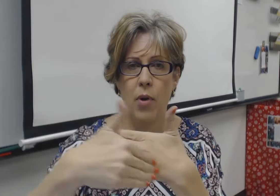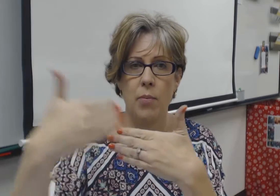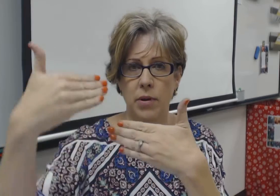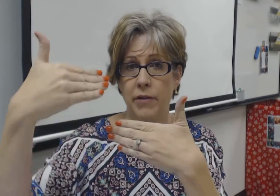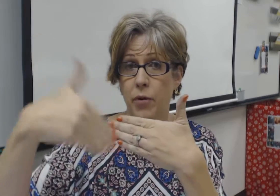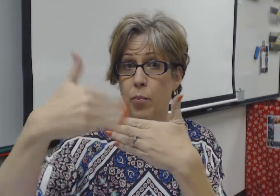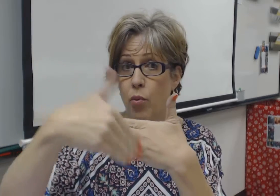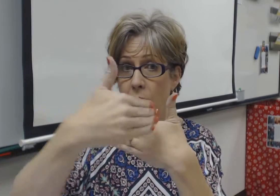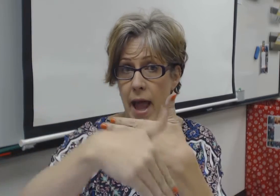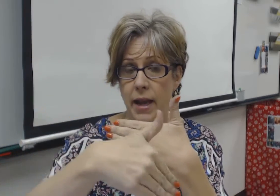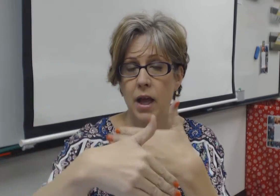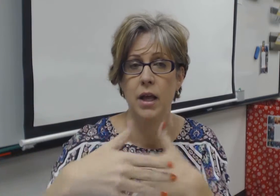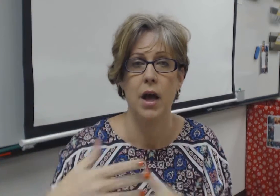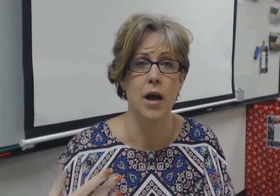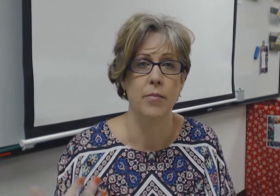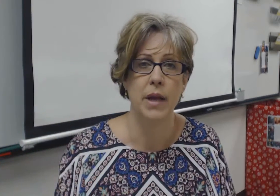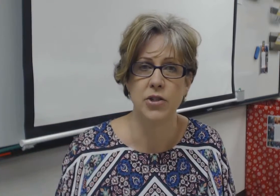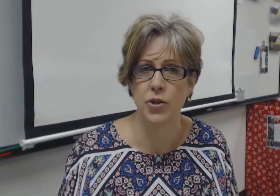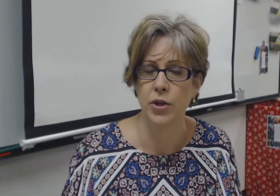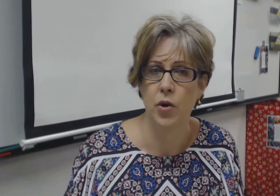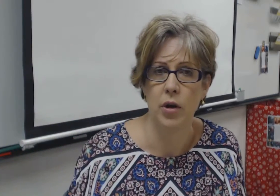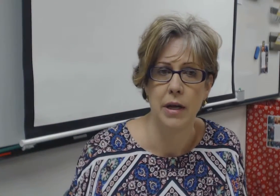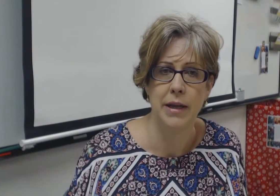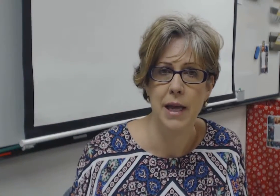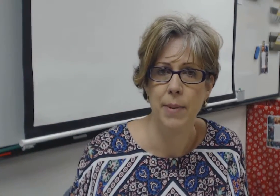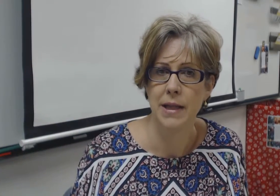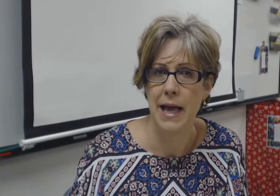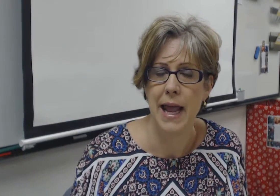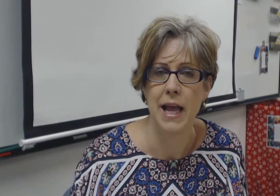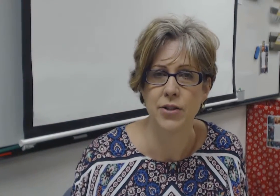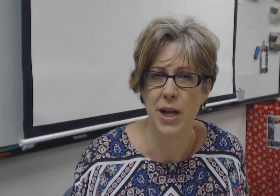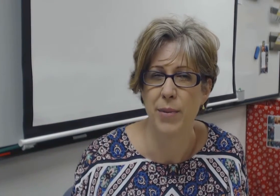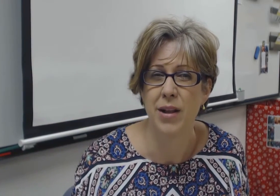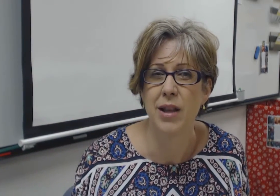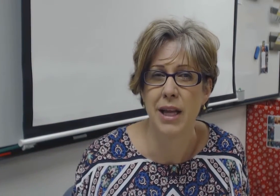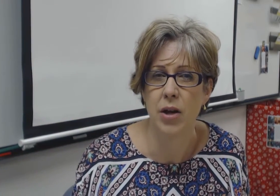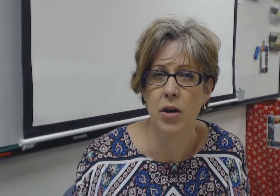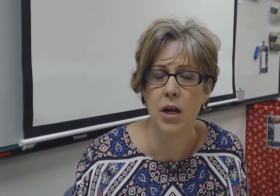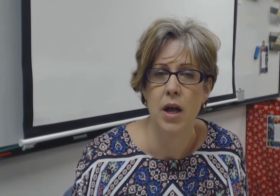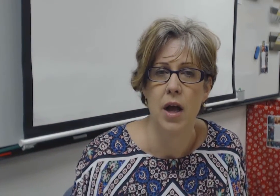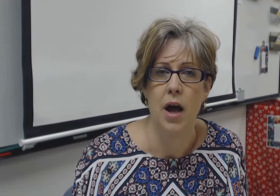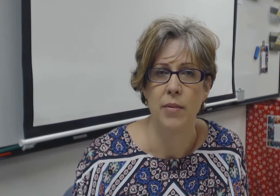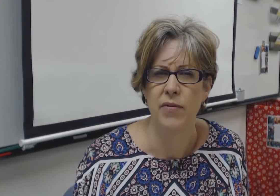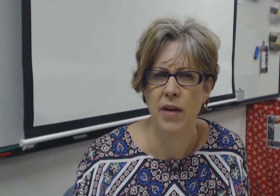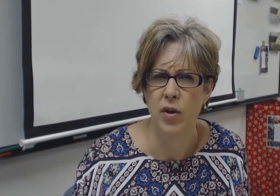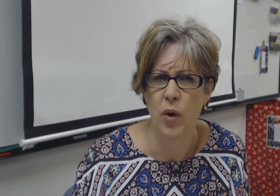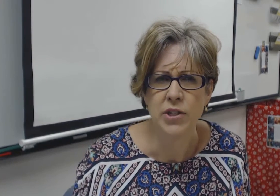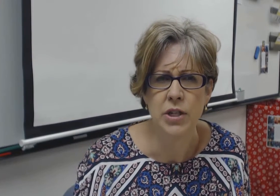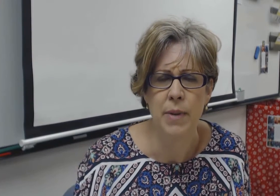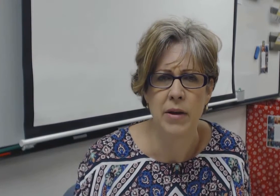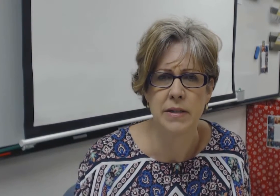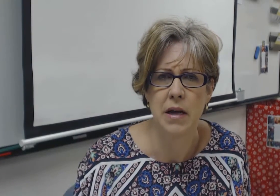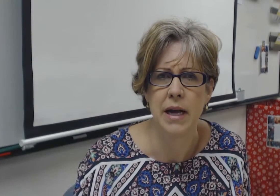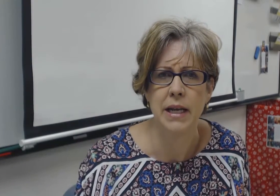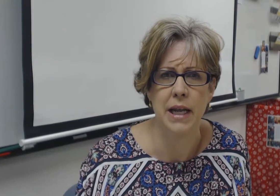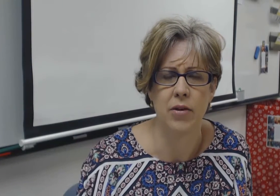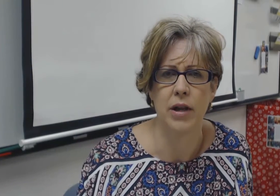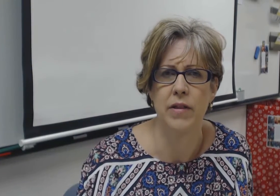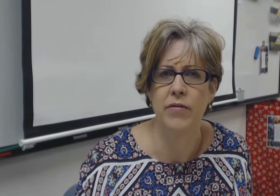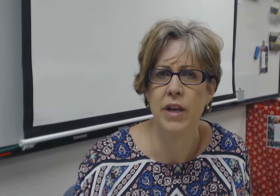properly, like for bread. Make sure you're keeping that hand shape clear. If you have a question about a sign, either in the